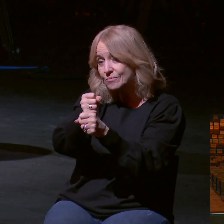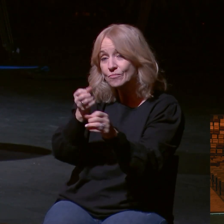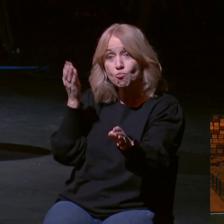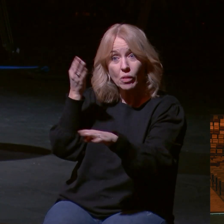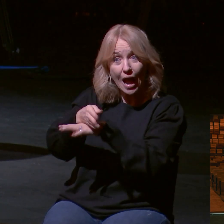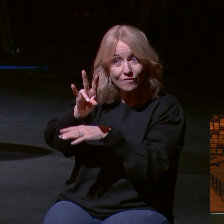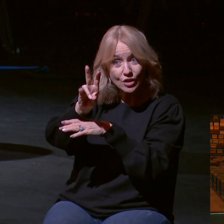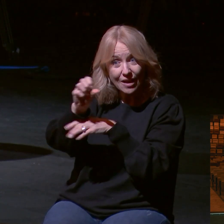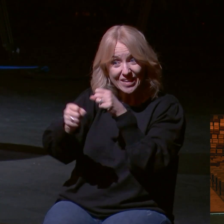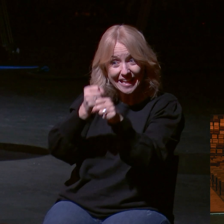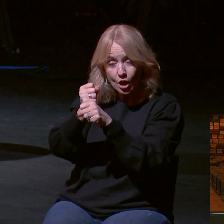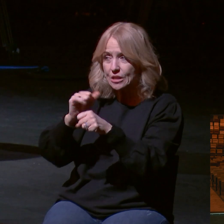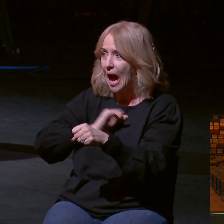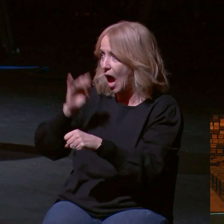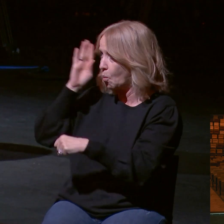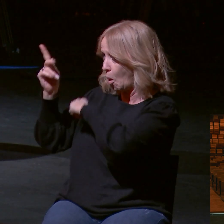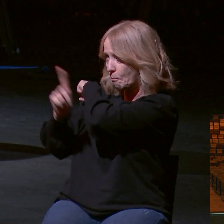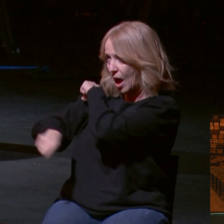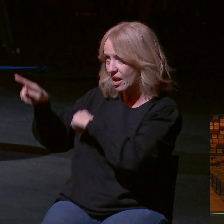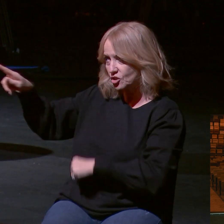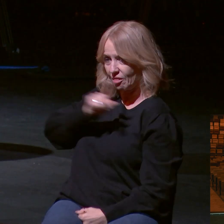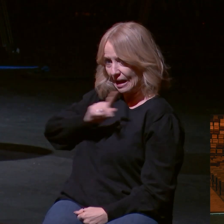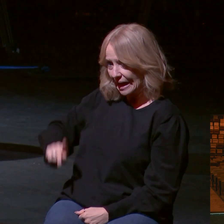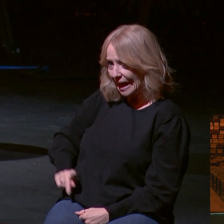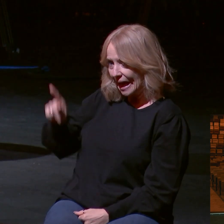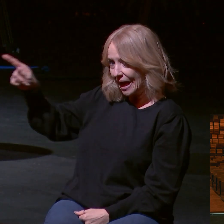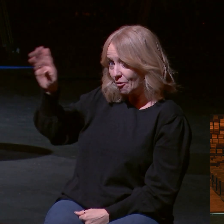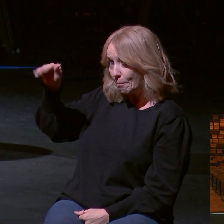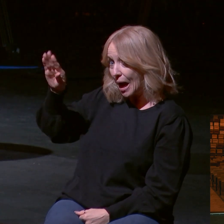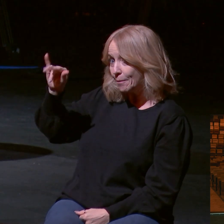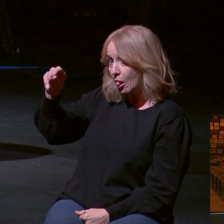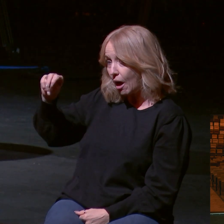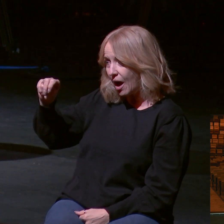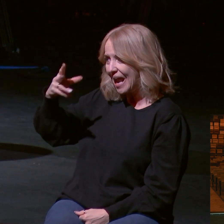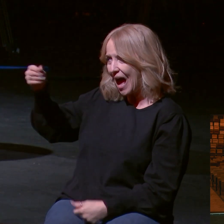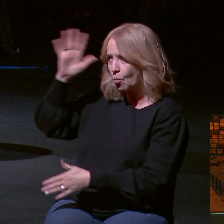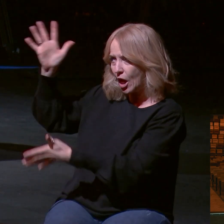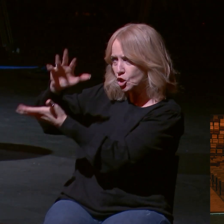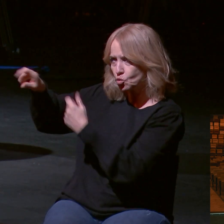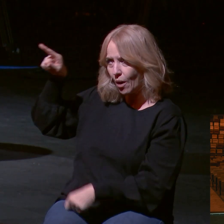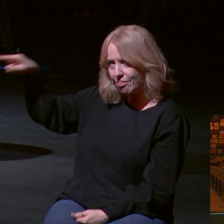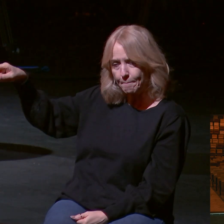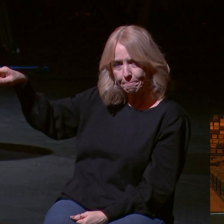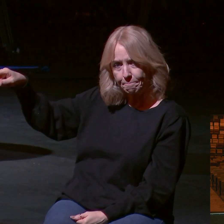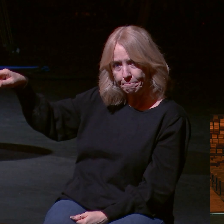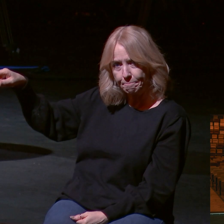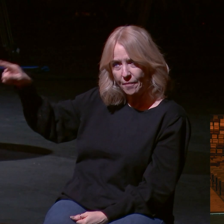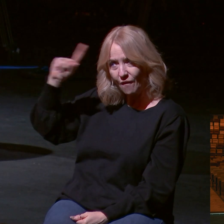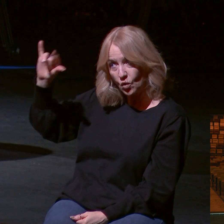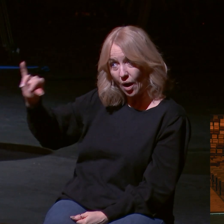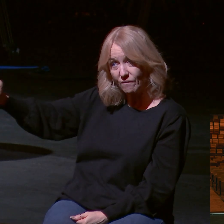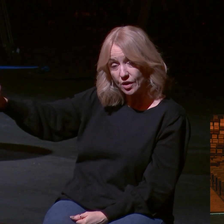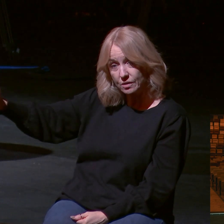the land of the Babylonians, for their guilt, declares the Lord, and will make it desolate forever. This, in fact, did